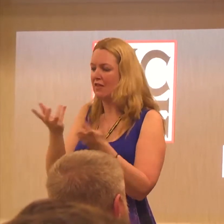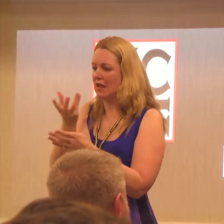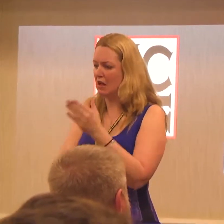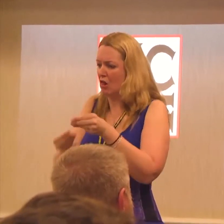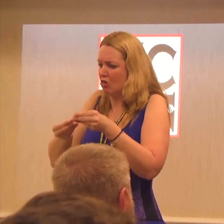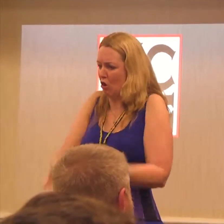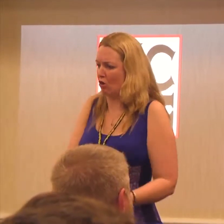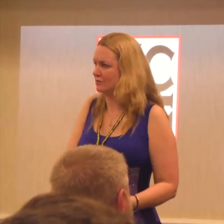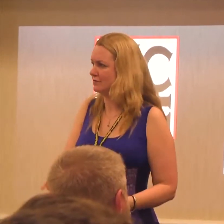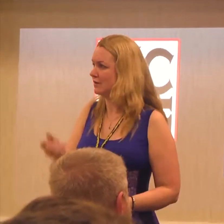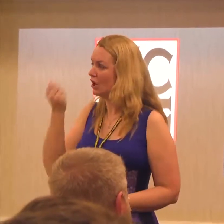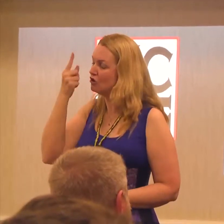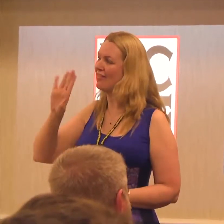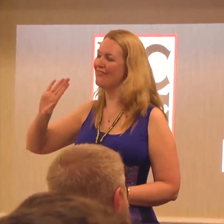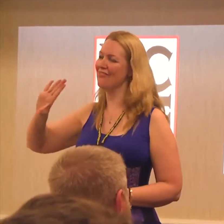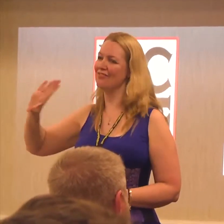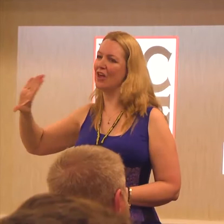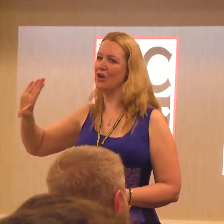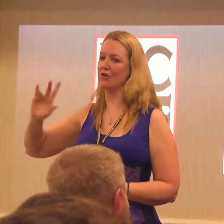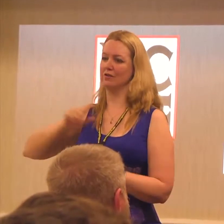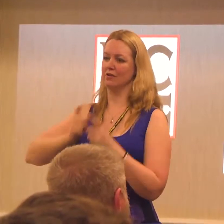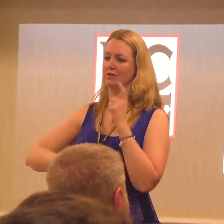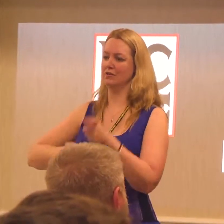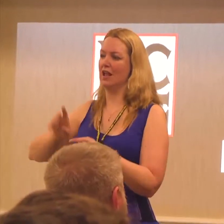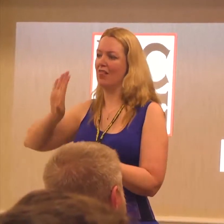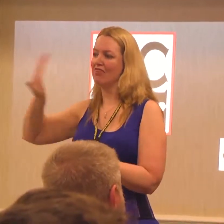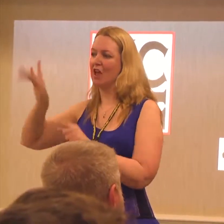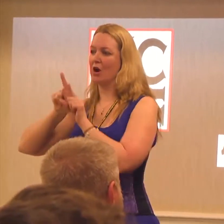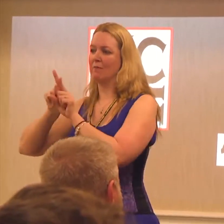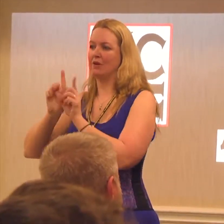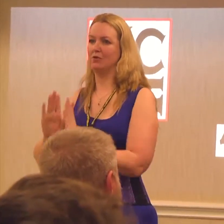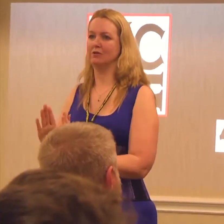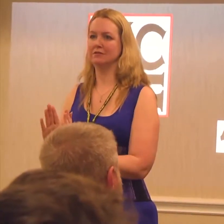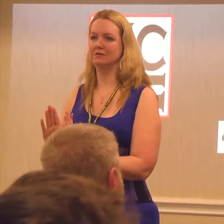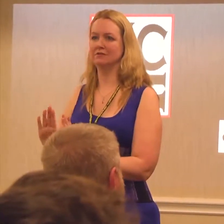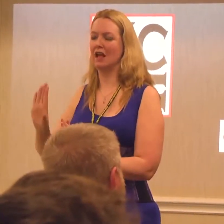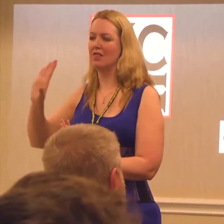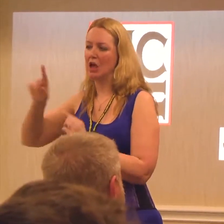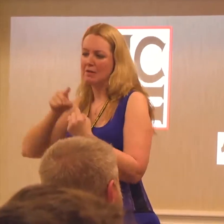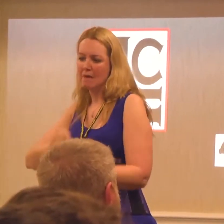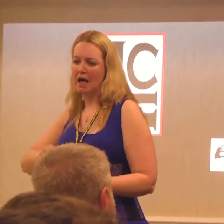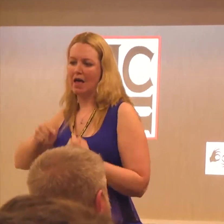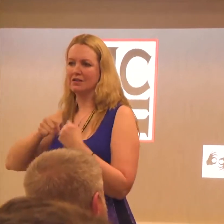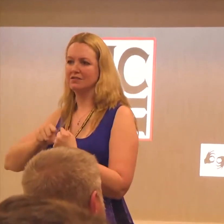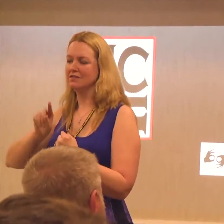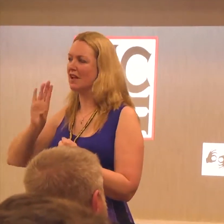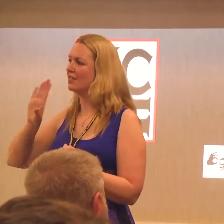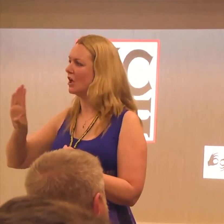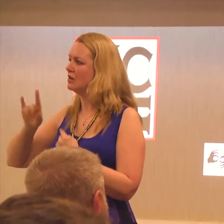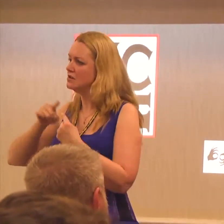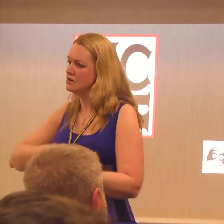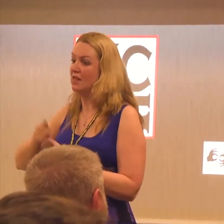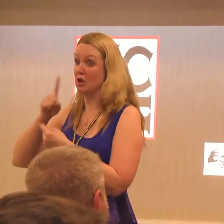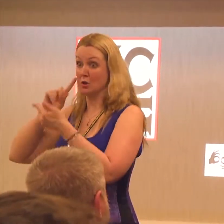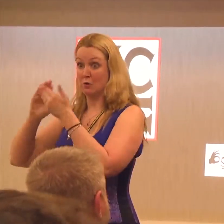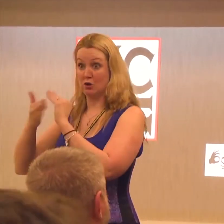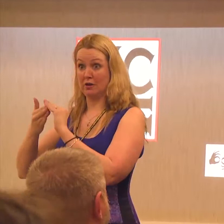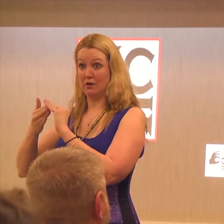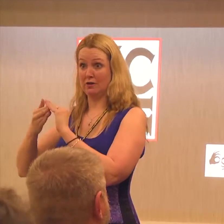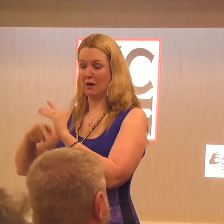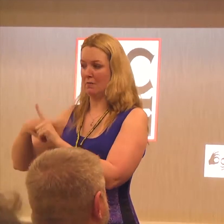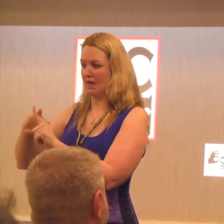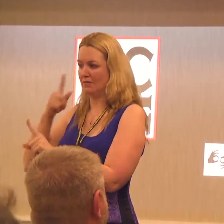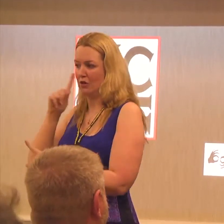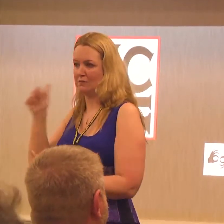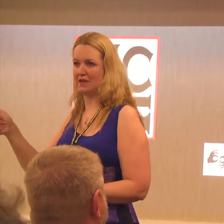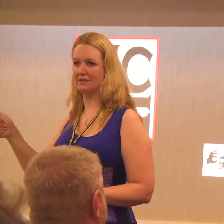Please learn their contributions. Learn their mentors, their battles that were fought not only for their community, but for